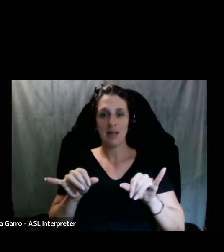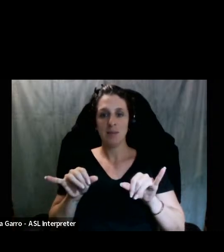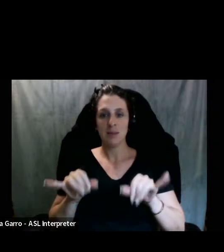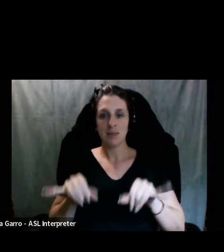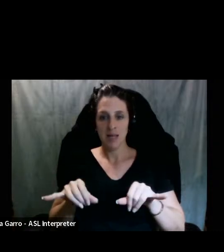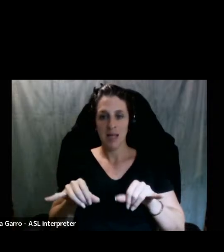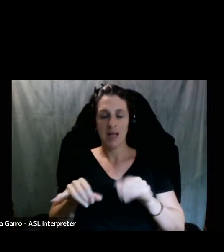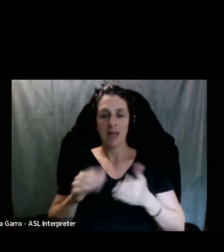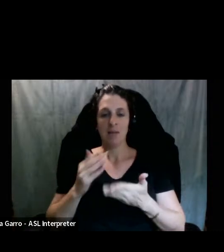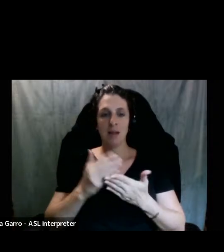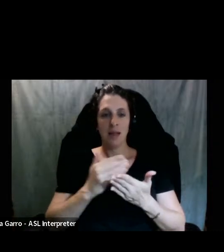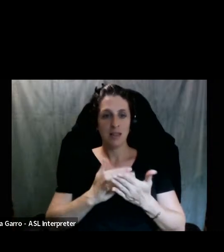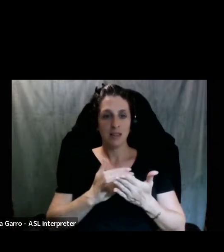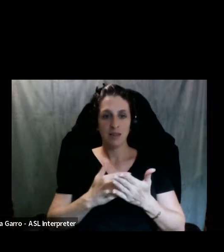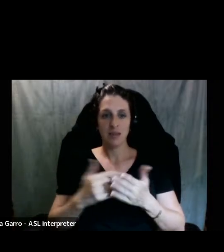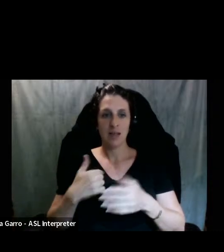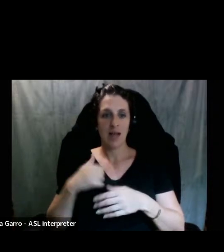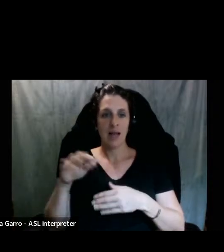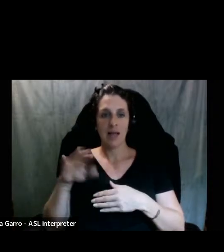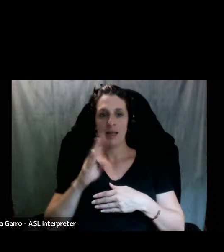lessons. I never felt